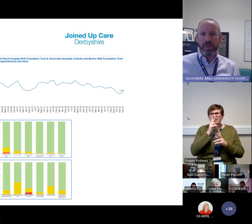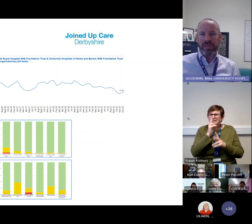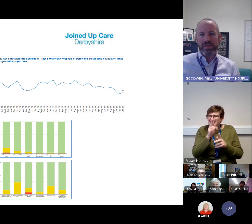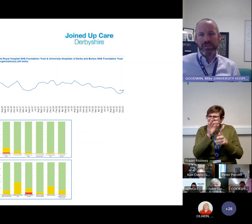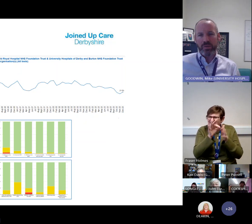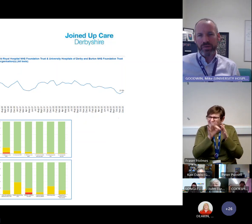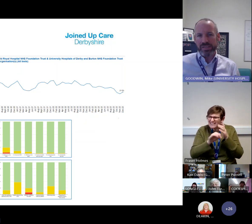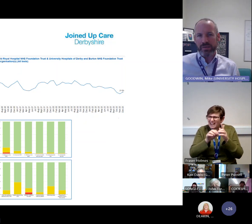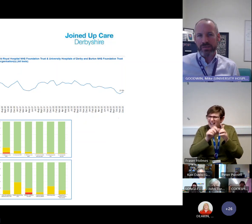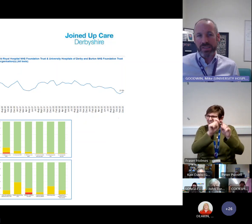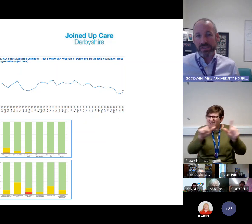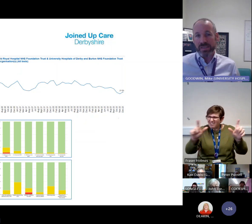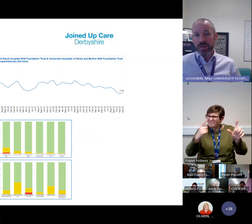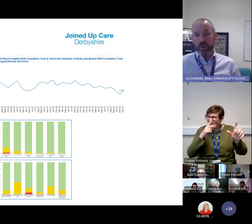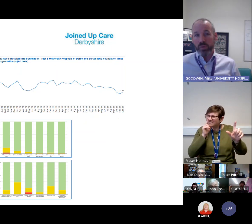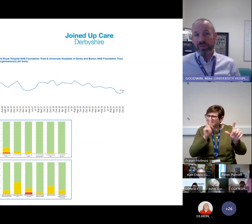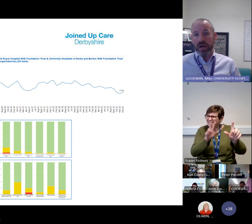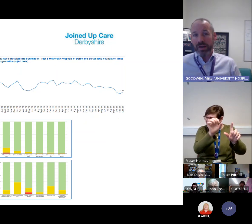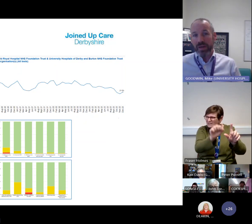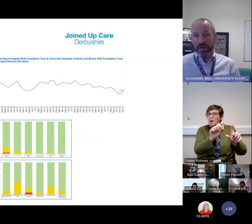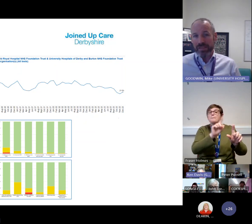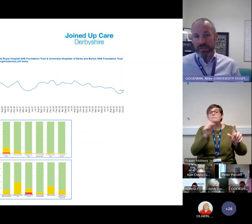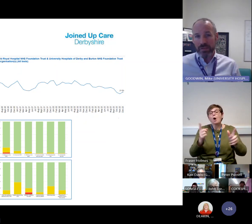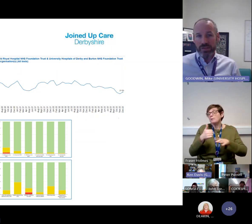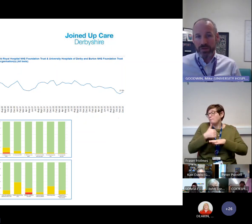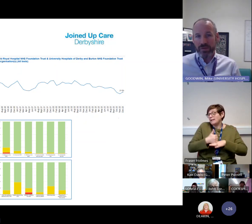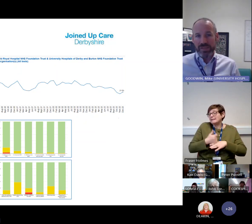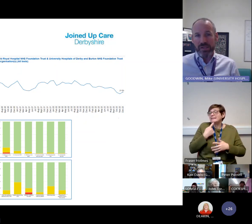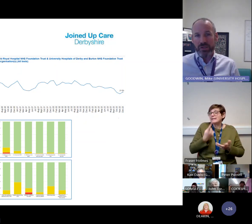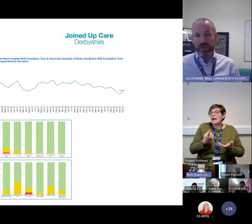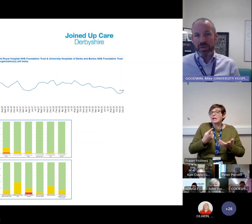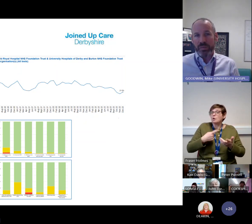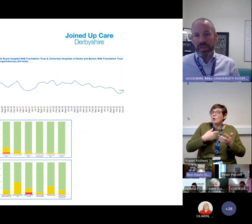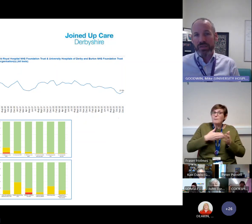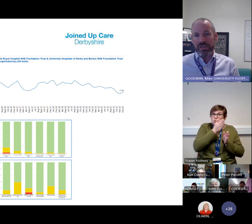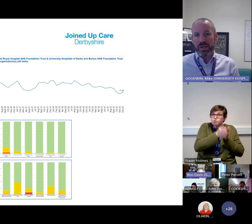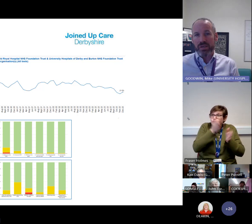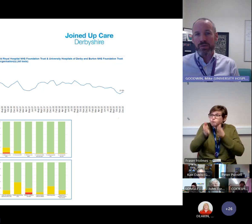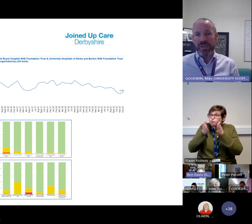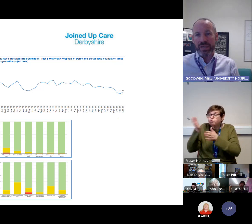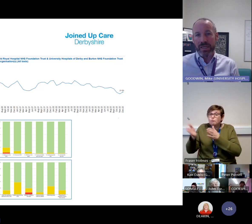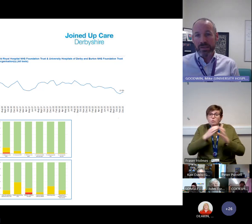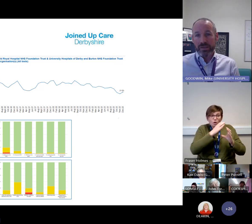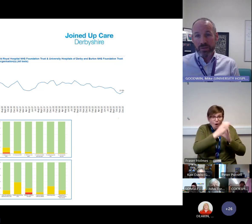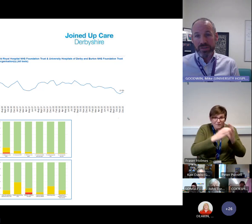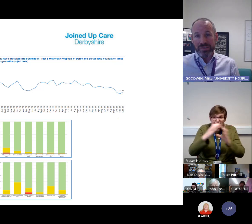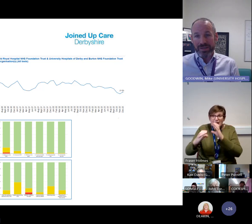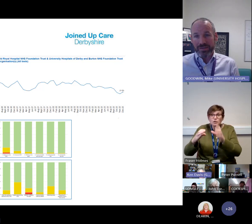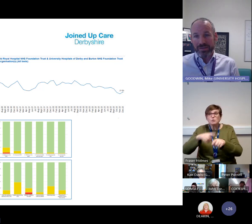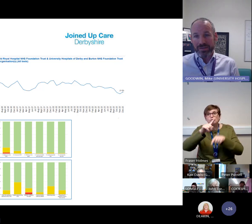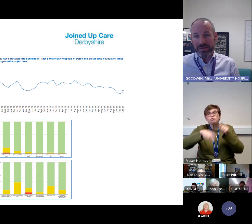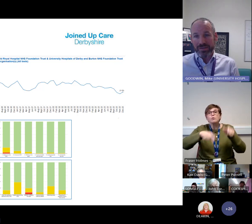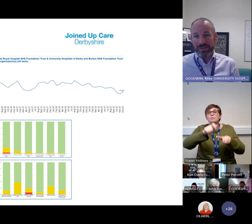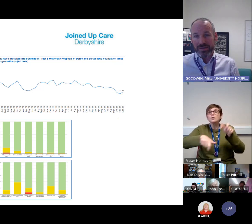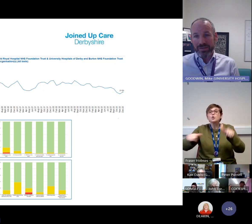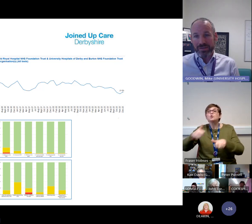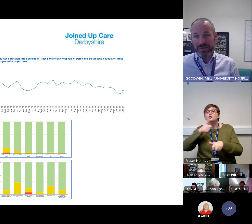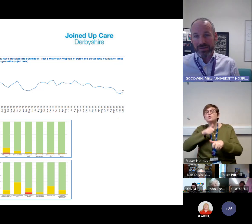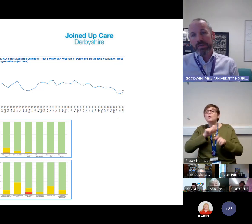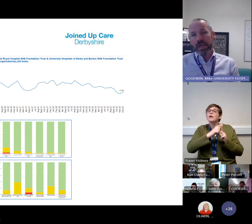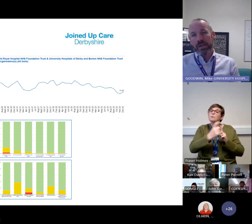here, but essentially what this tells us is that we've gone out there and had lots of conversations with patients that are using our community diagnostic